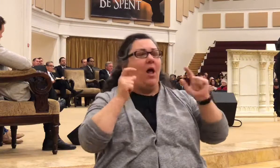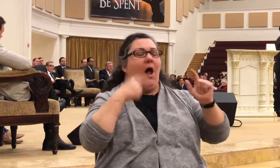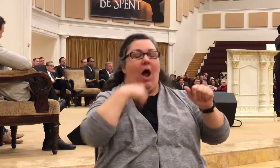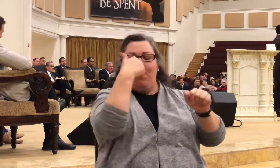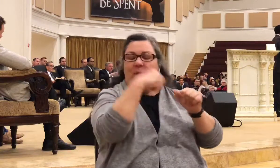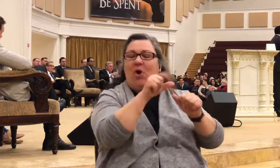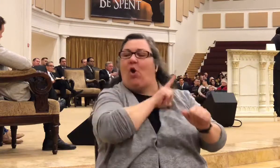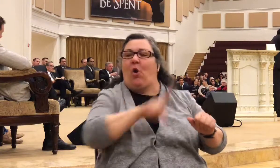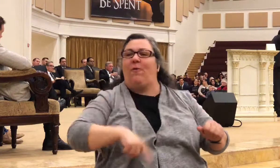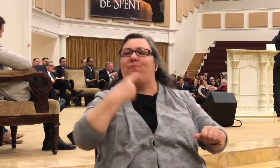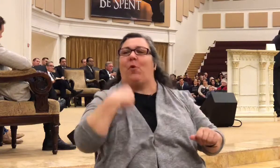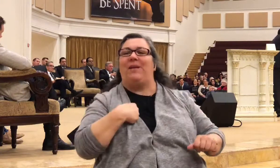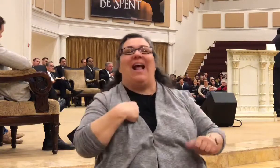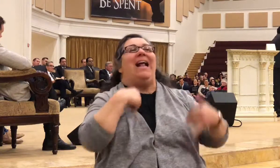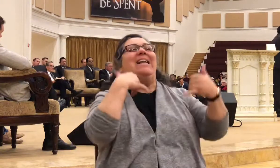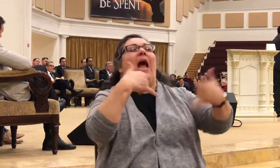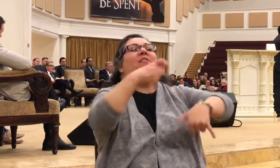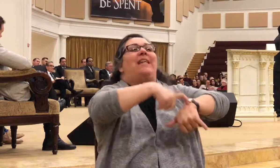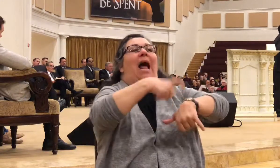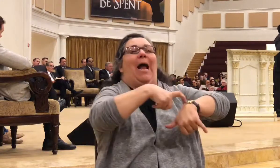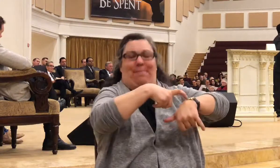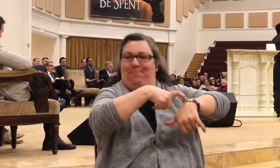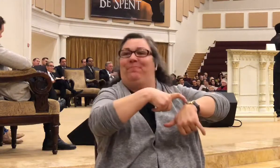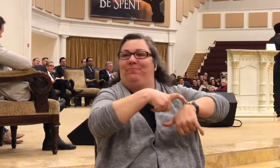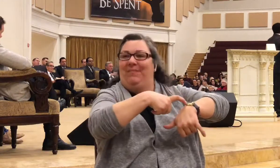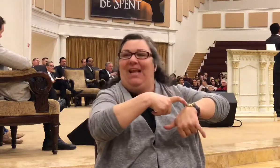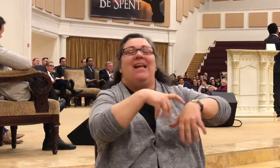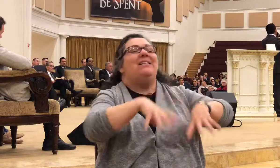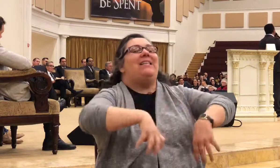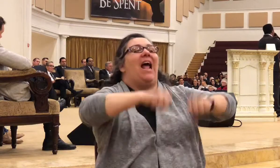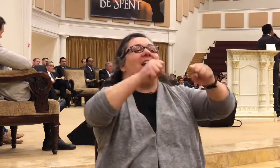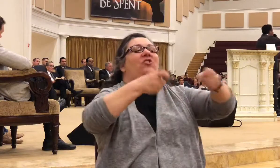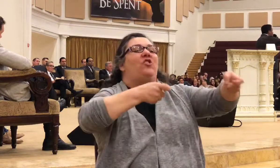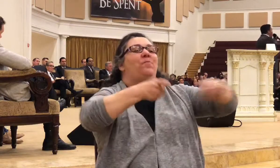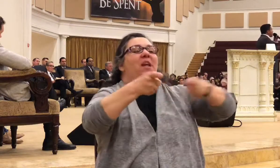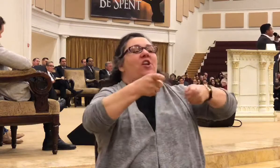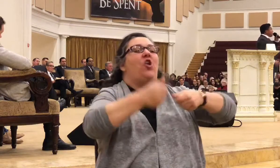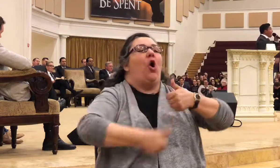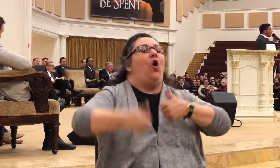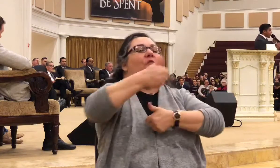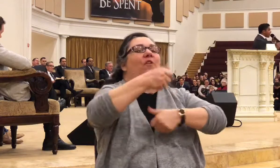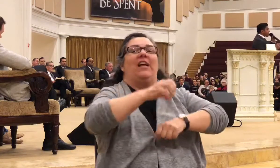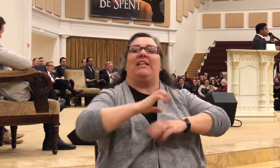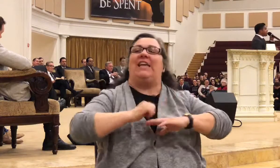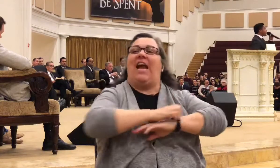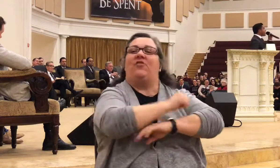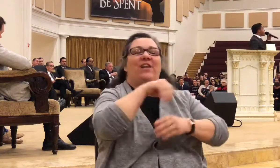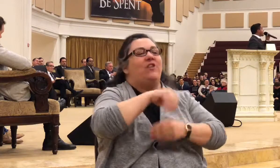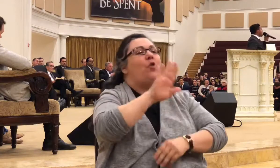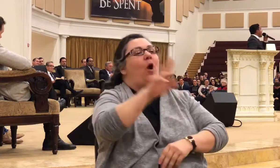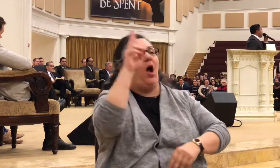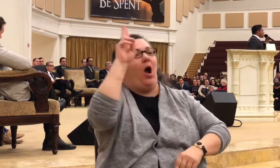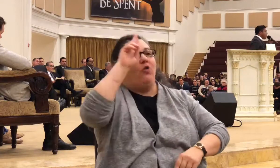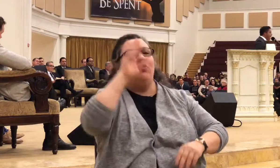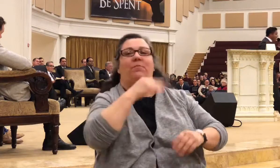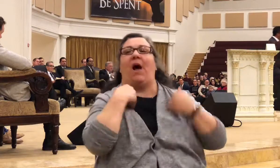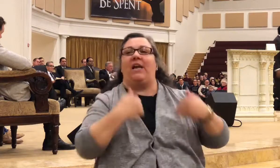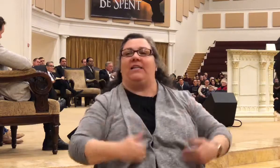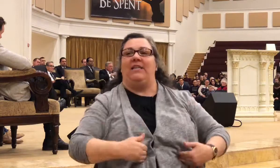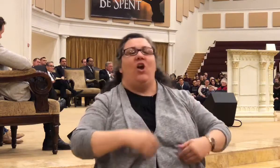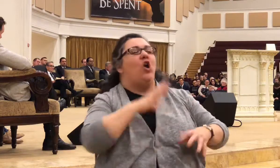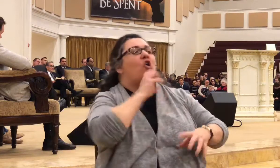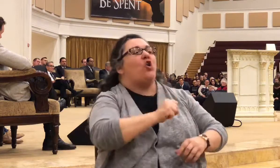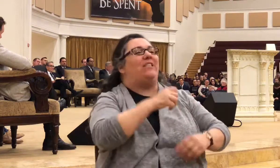I remember the Lord told me, now is the time. Take the dominion over the cancer in your uncle's body. Curse the sickness. And so I reached back,